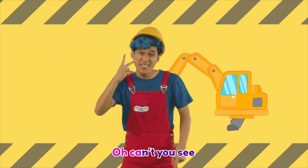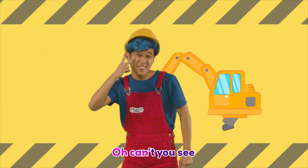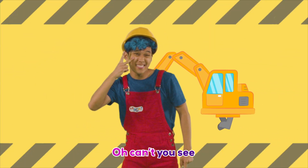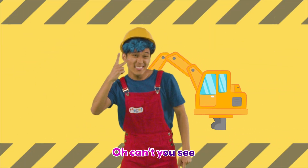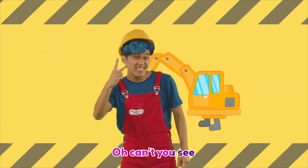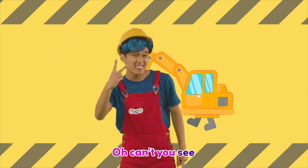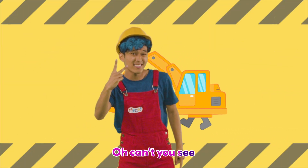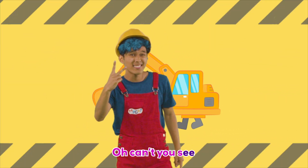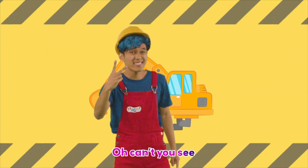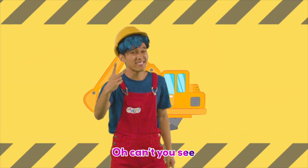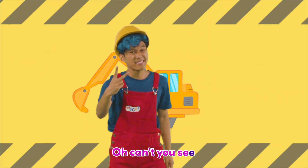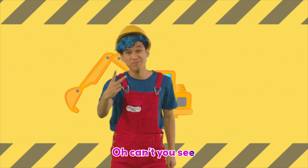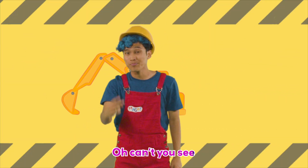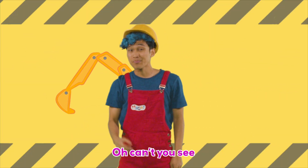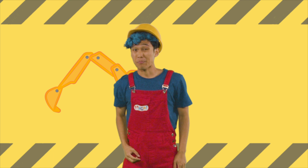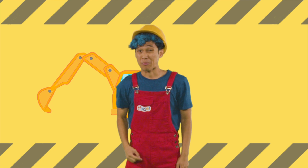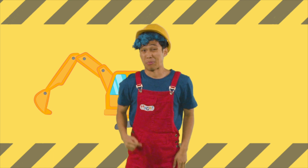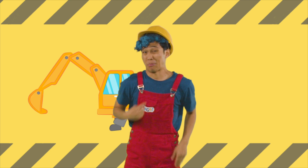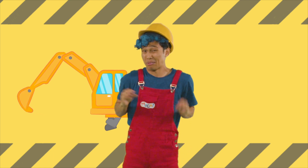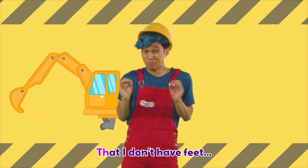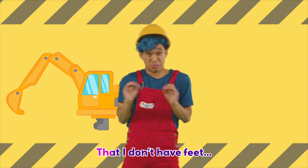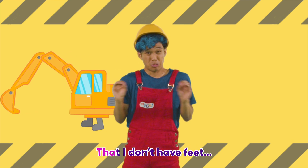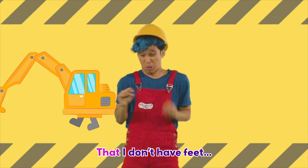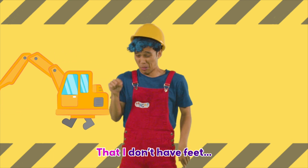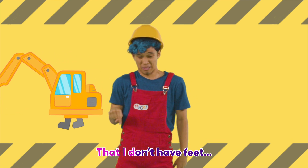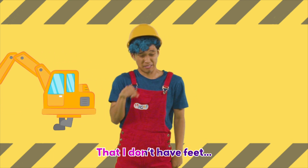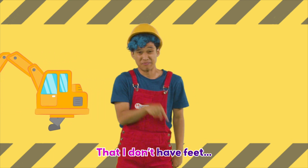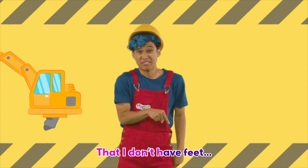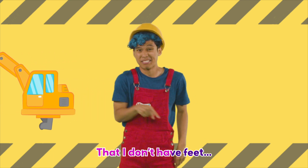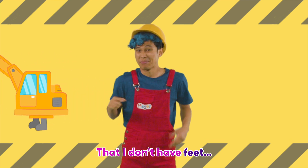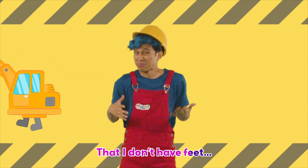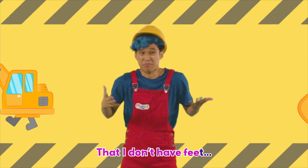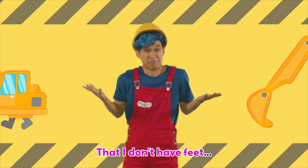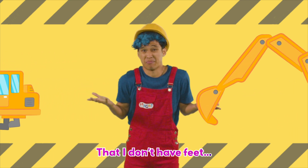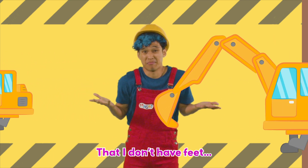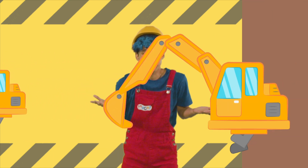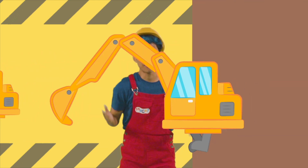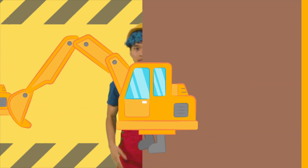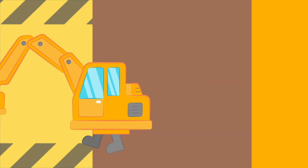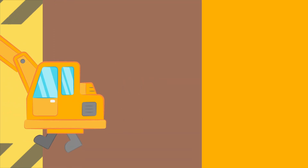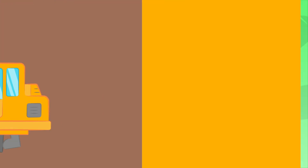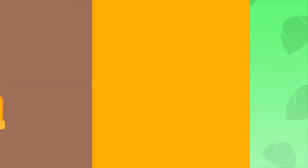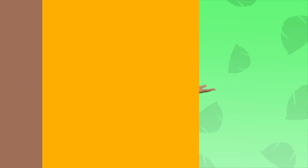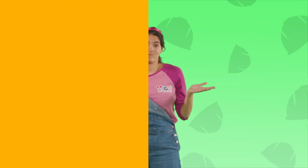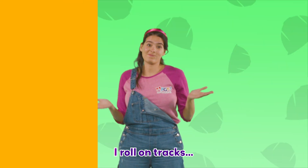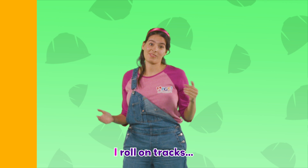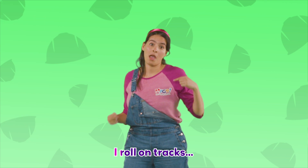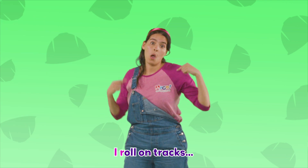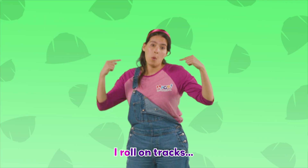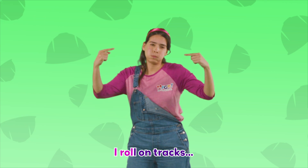can't you see that I don't have feet? No feet! How do get around? I roll